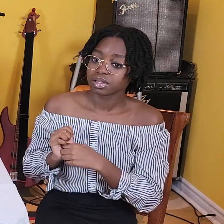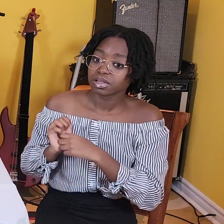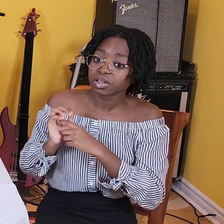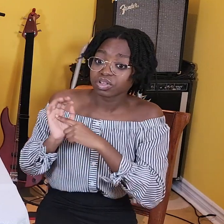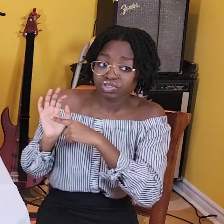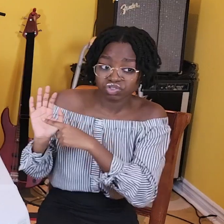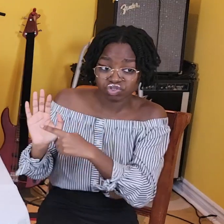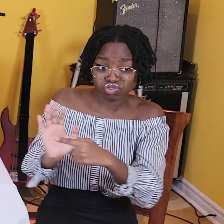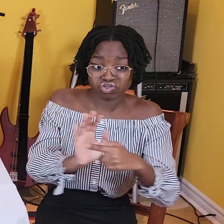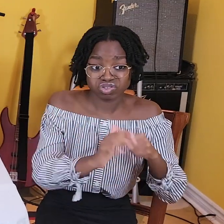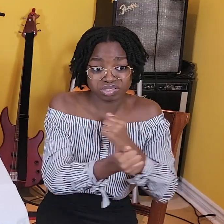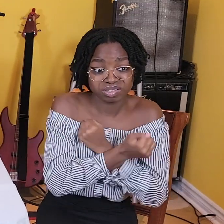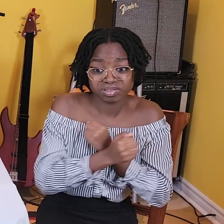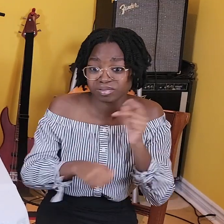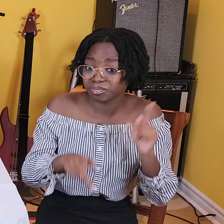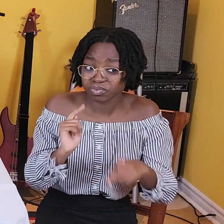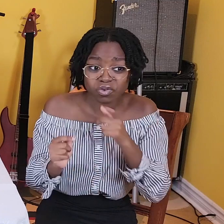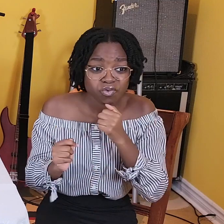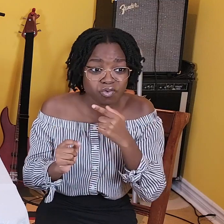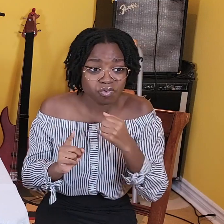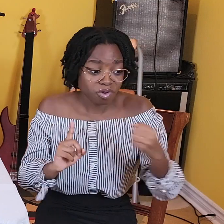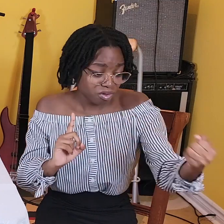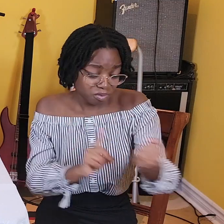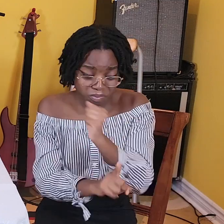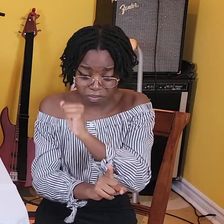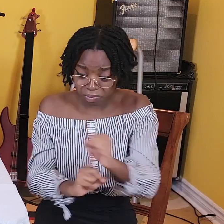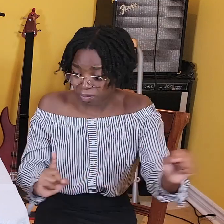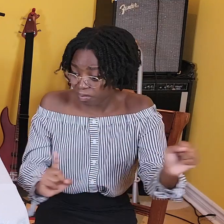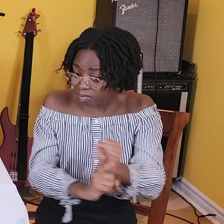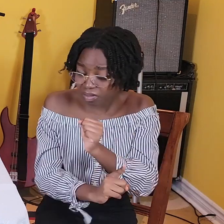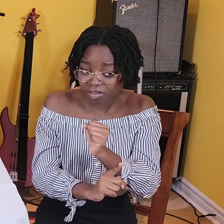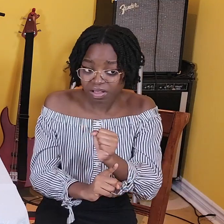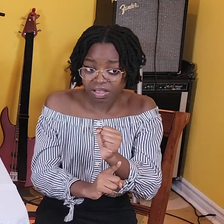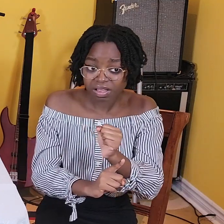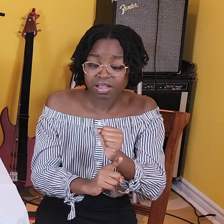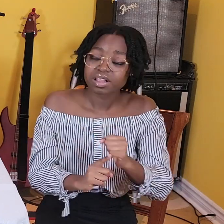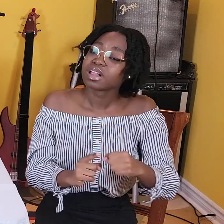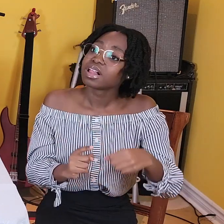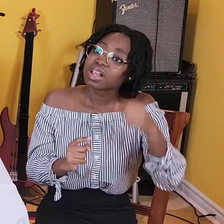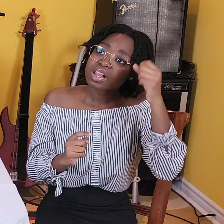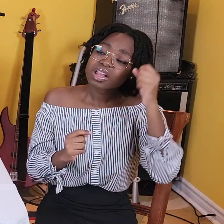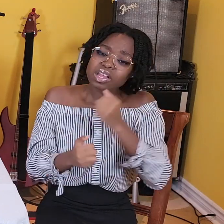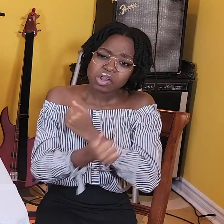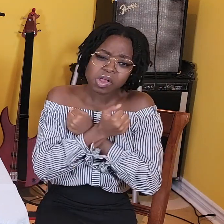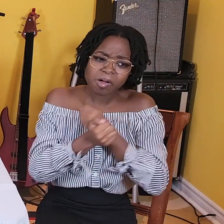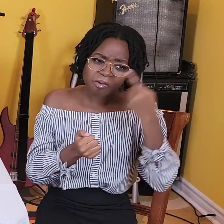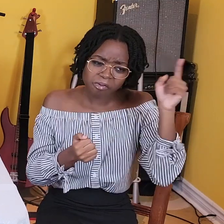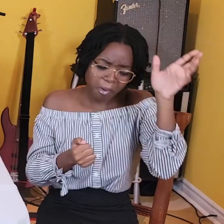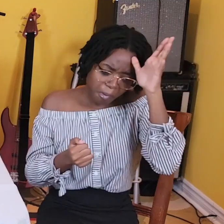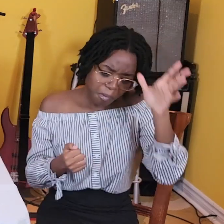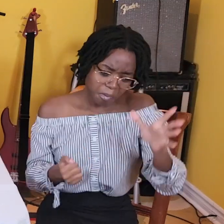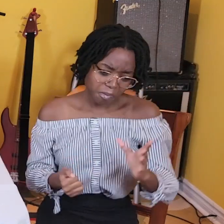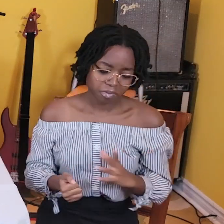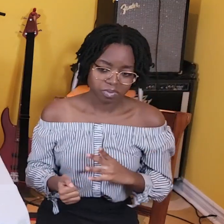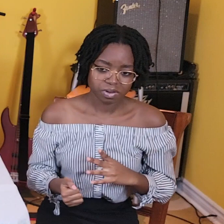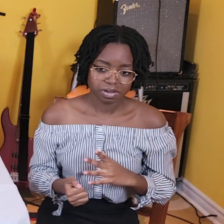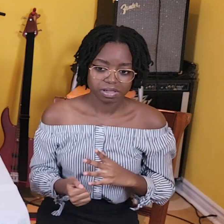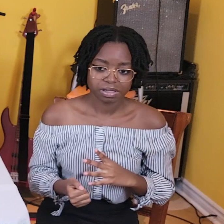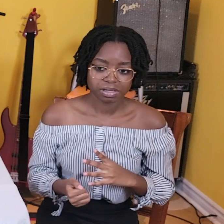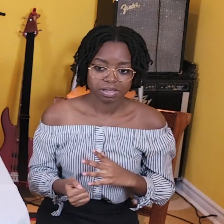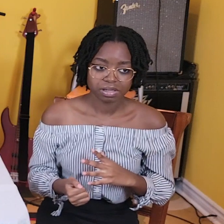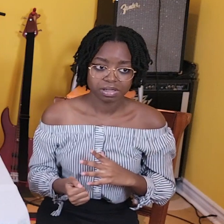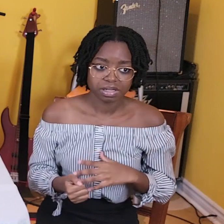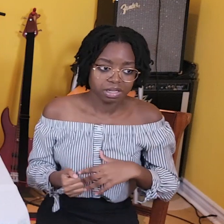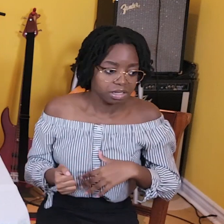abusing him, insulting him. Love towards mankind. He showed love towards